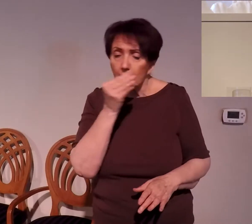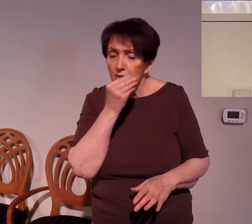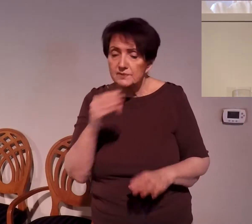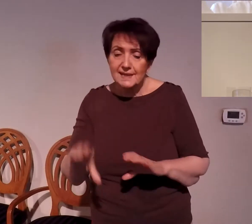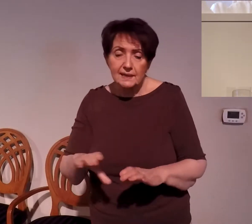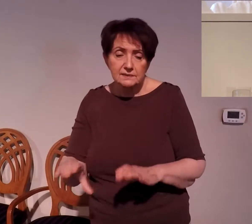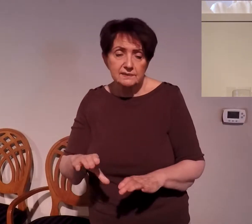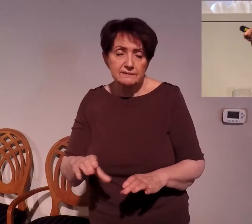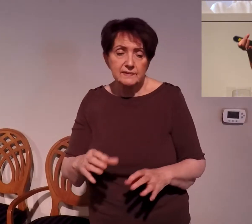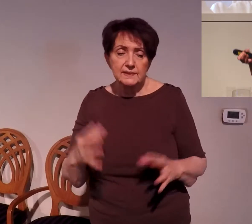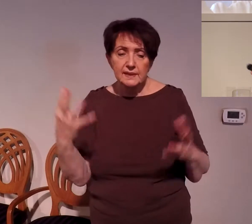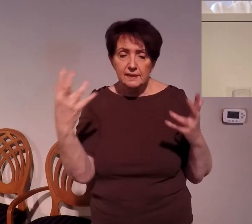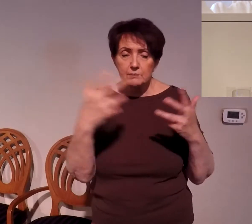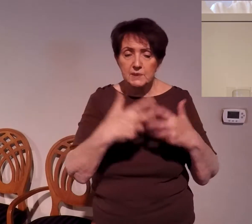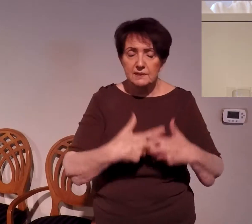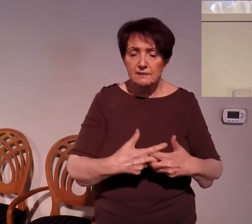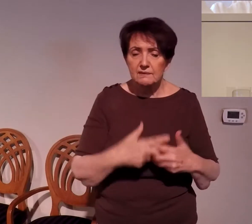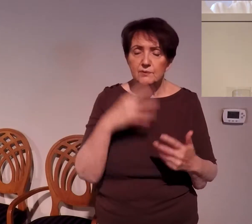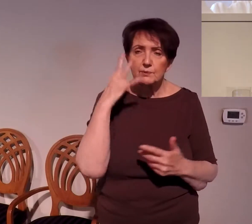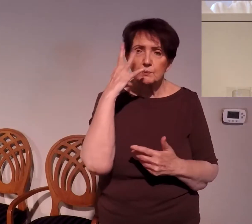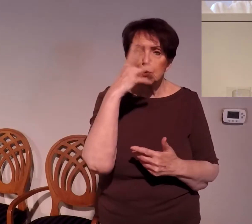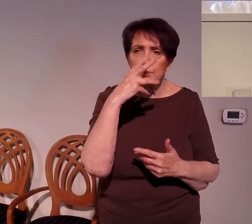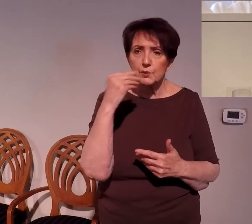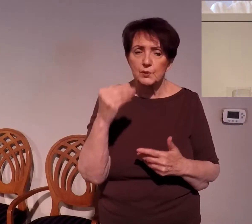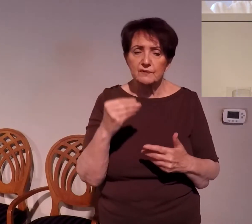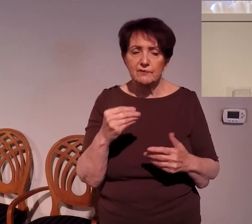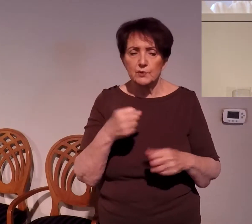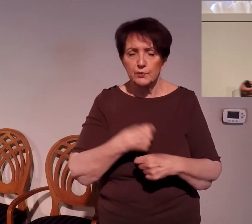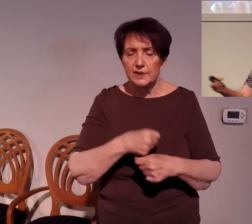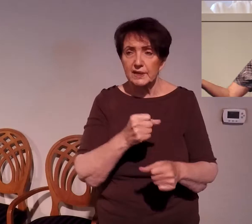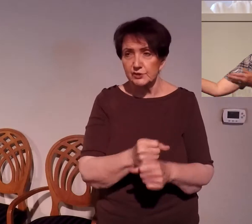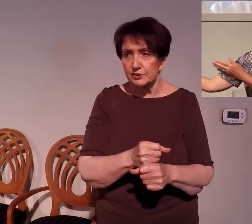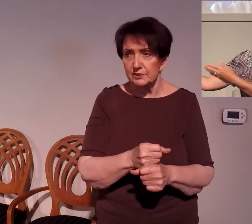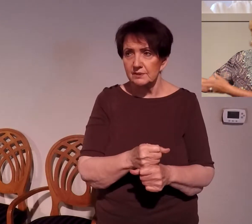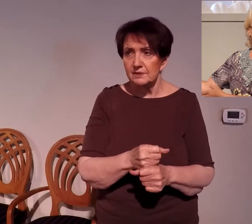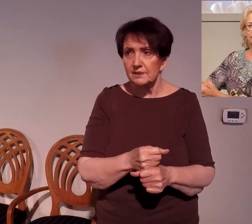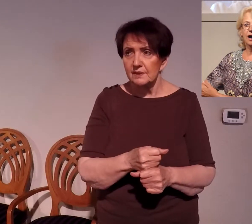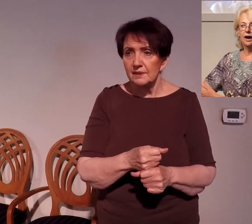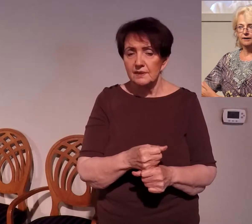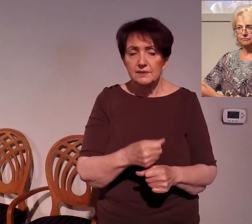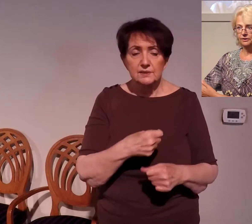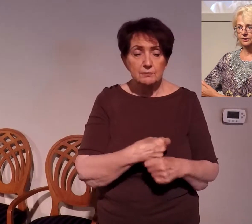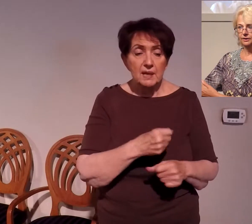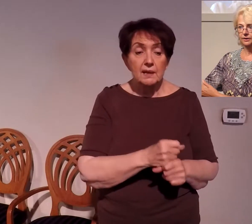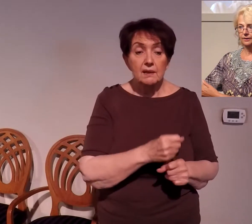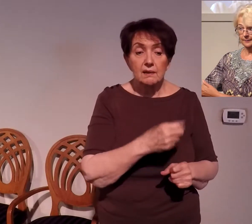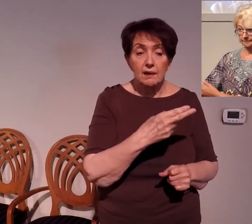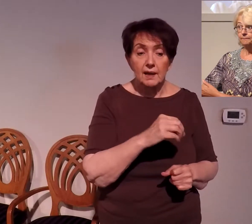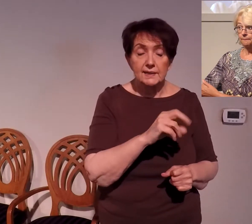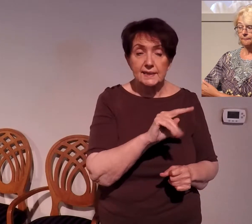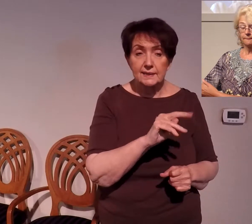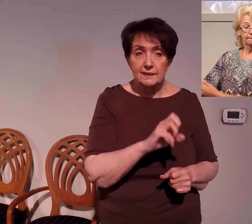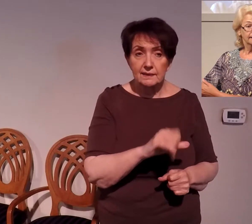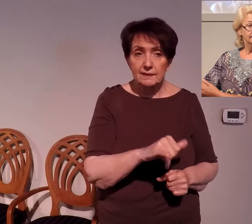together in a beautiful creation to create honey for the hive.